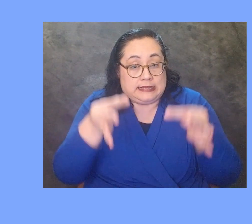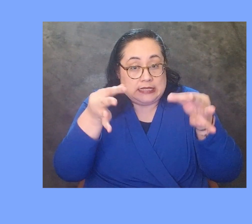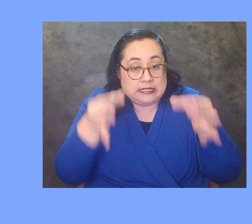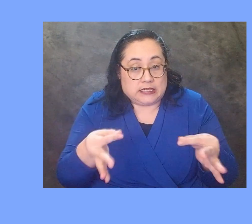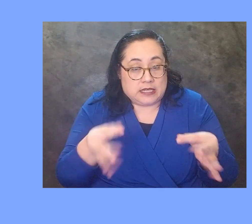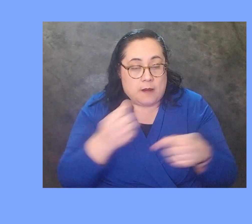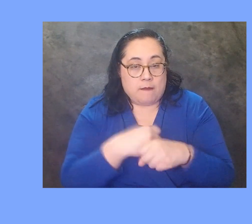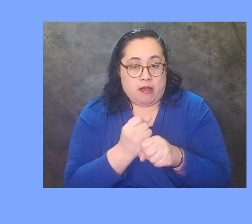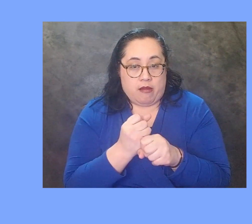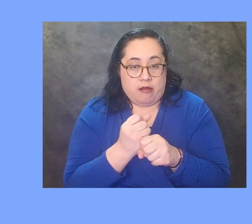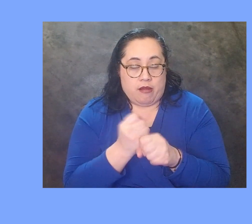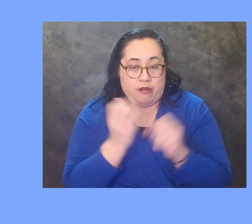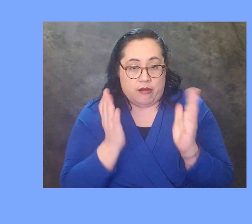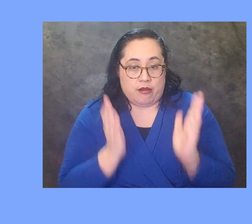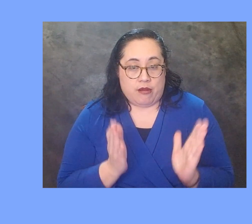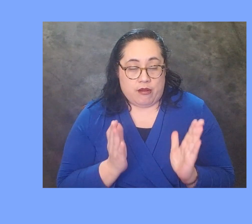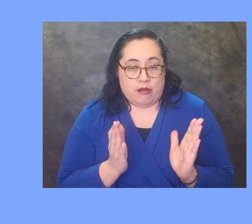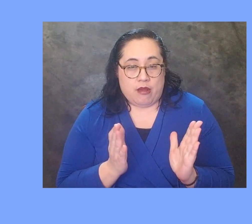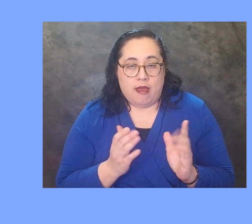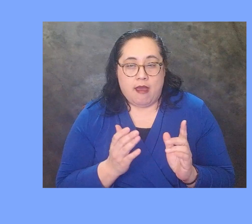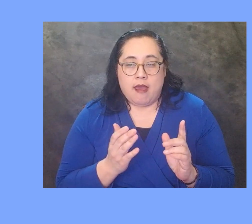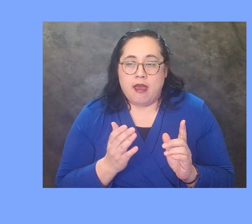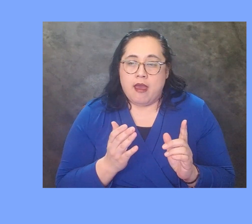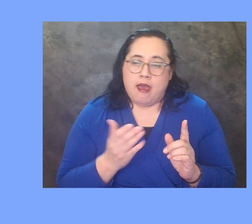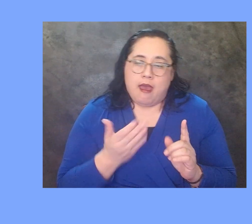You have to be a decision maker.